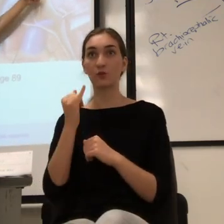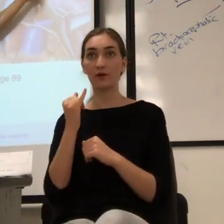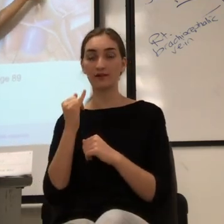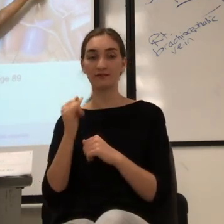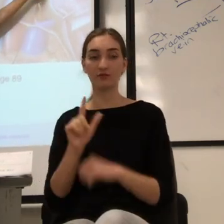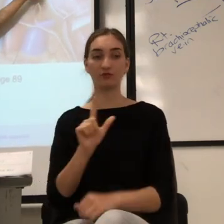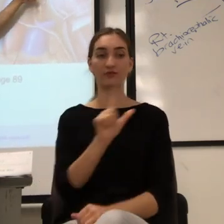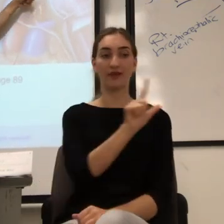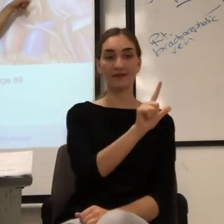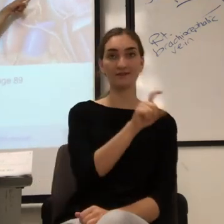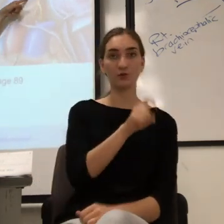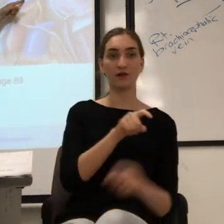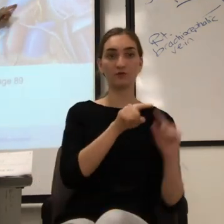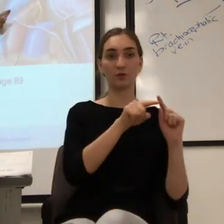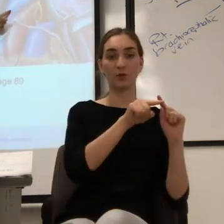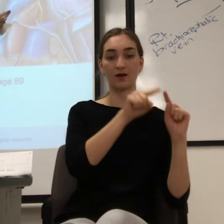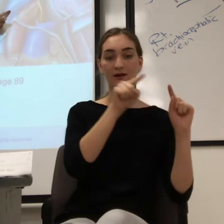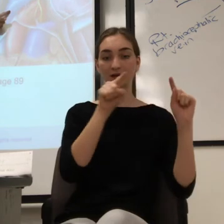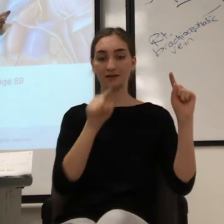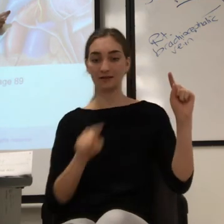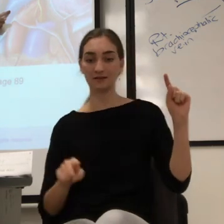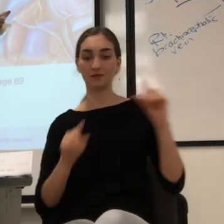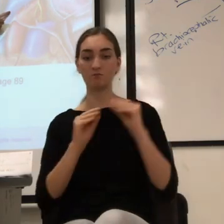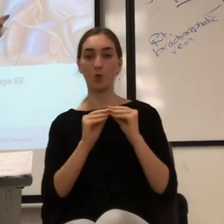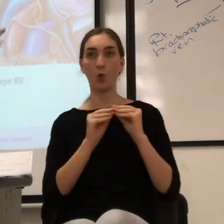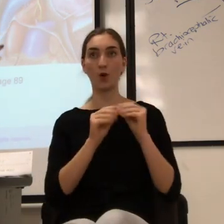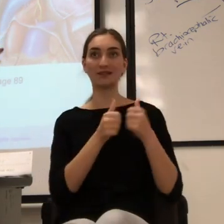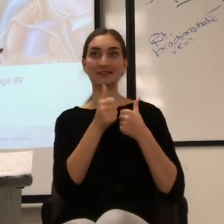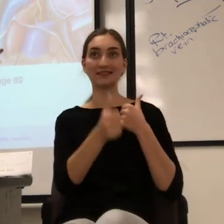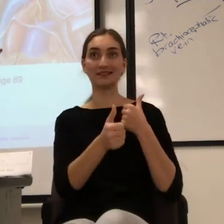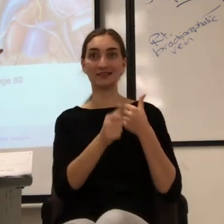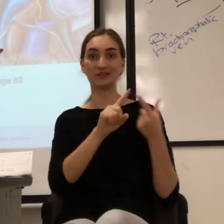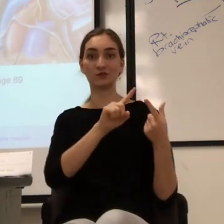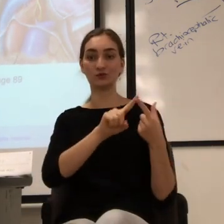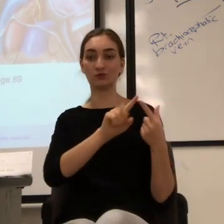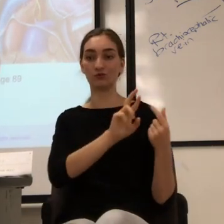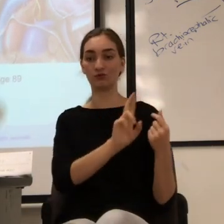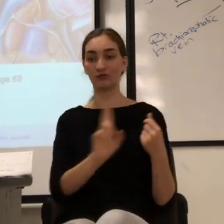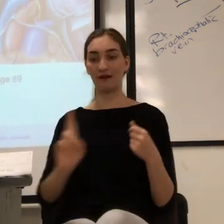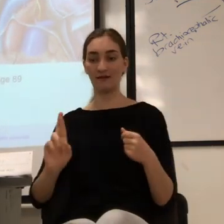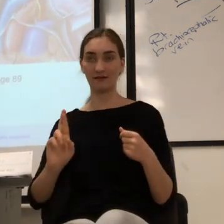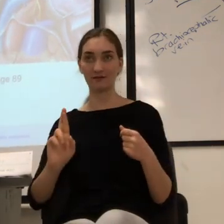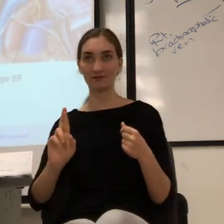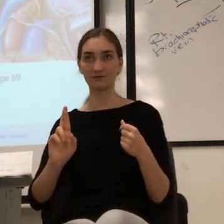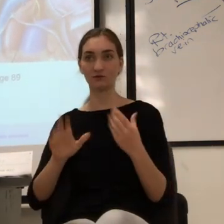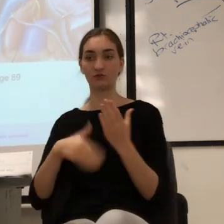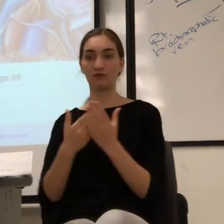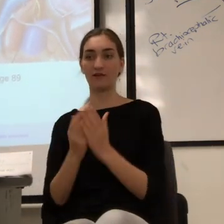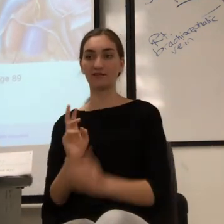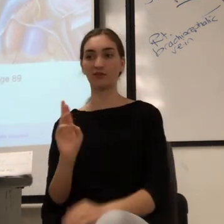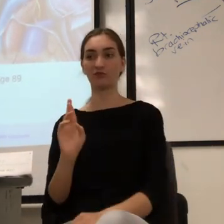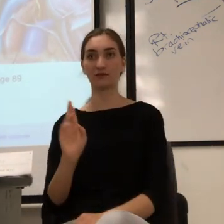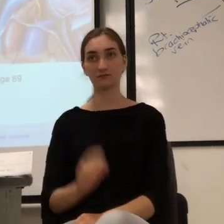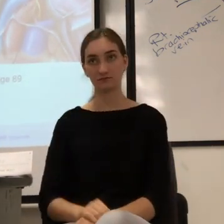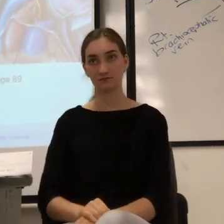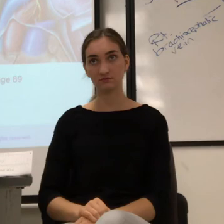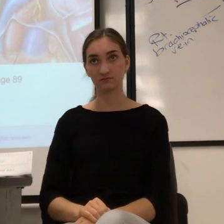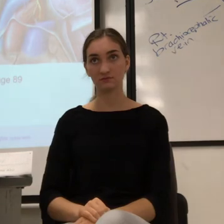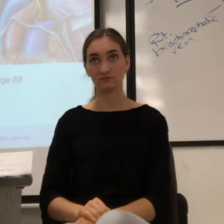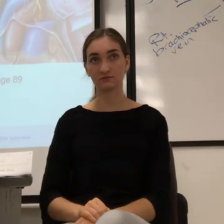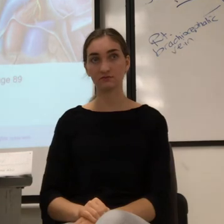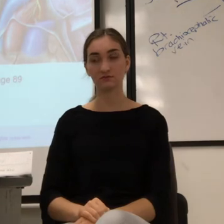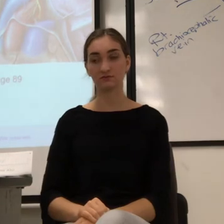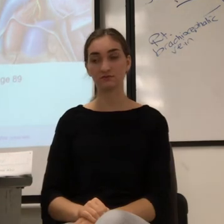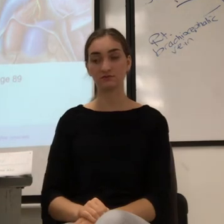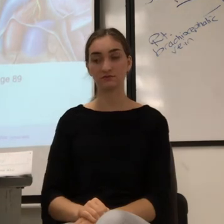left side, you have to go a farther distance to the right to get to that side. So. There's that.